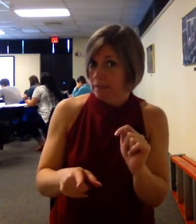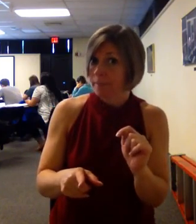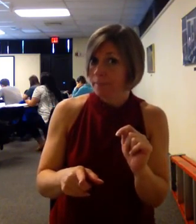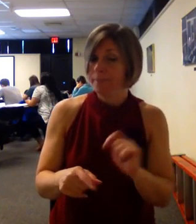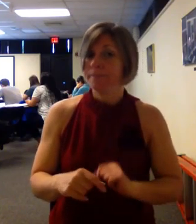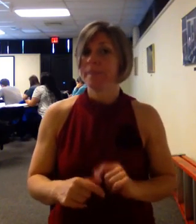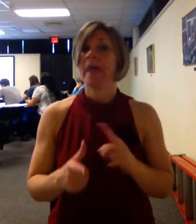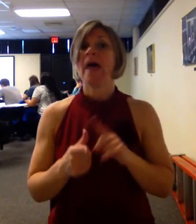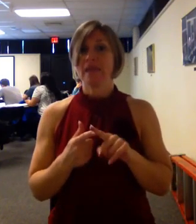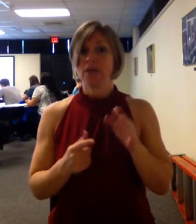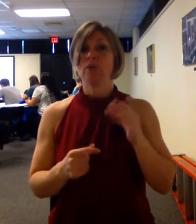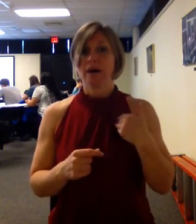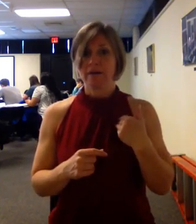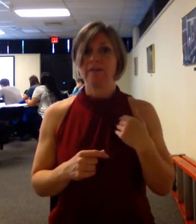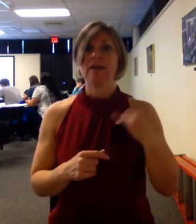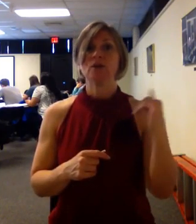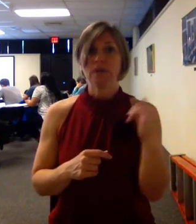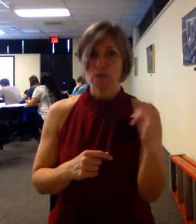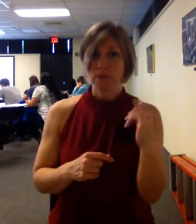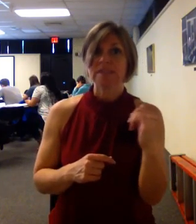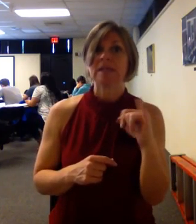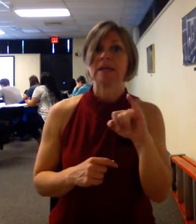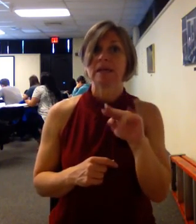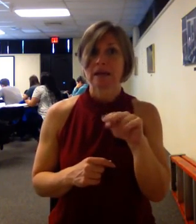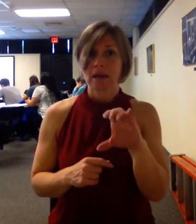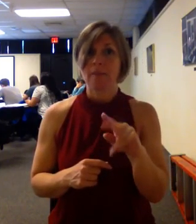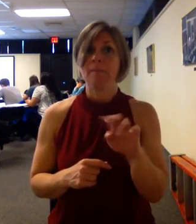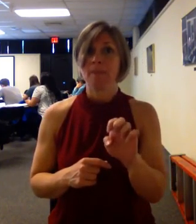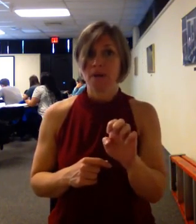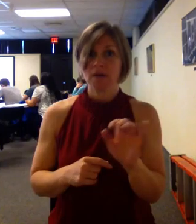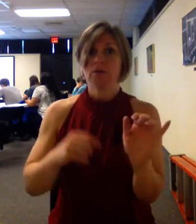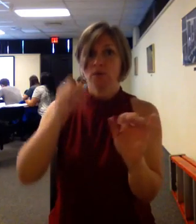And then you would have your interest income that would be coming from that bond as part of your return.